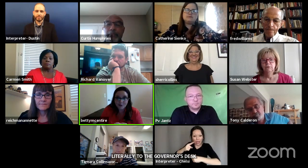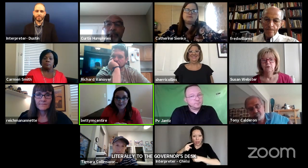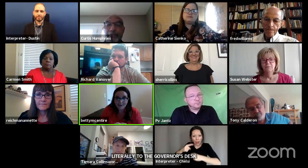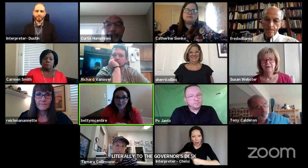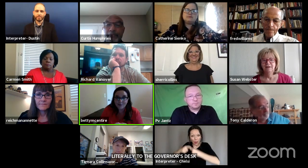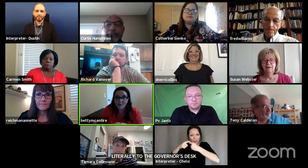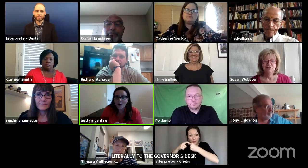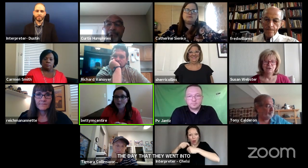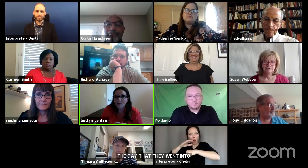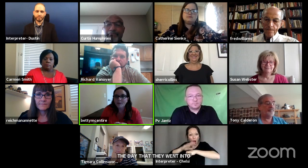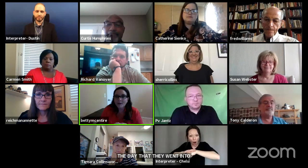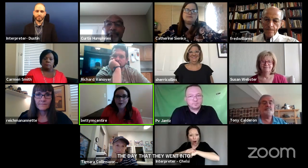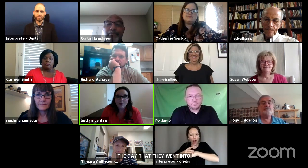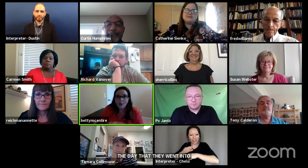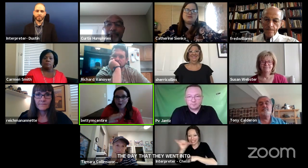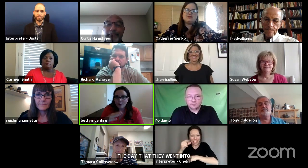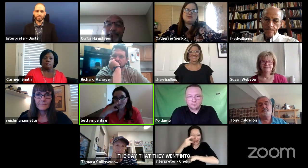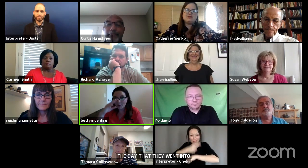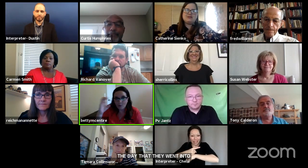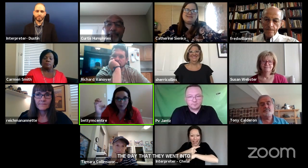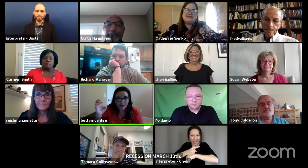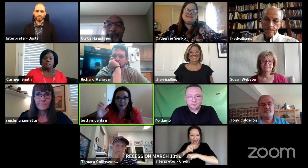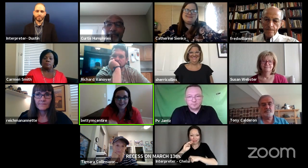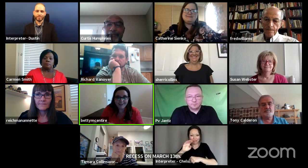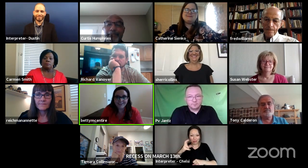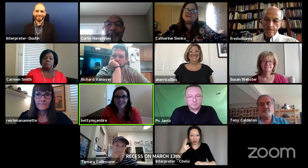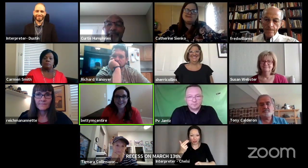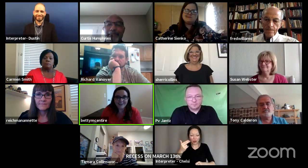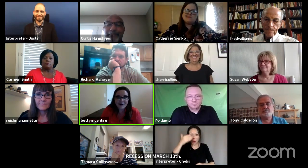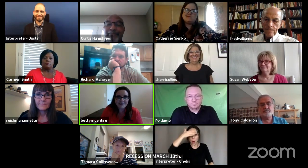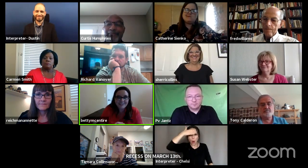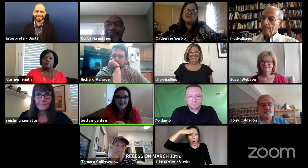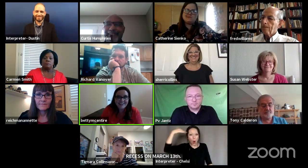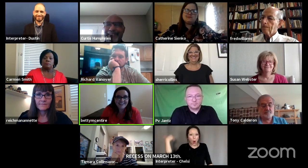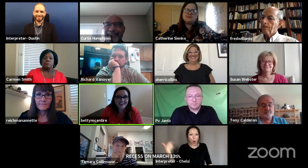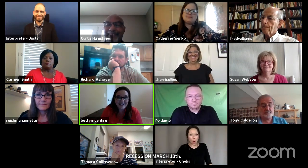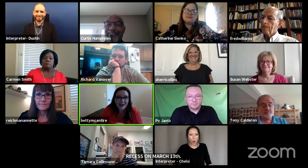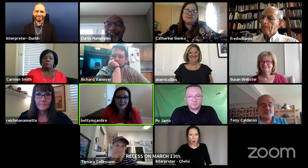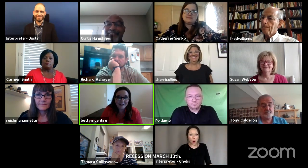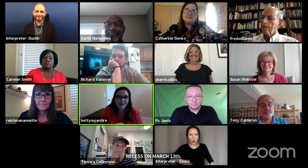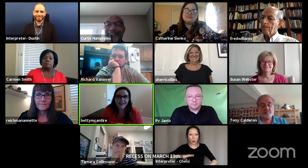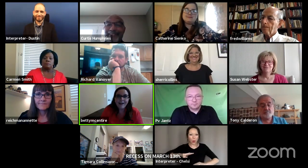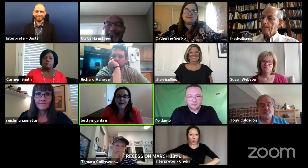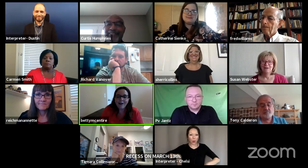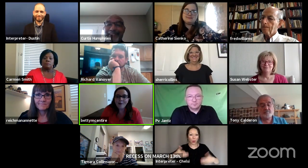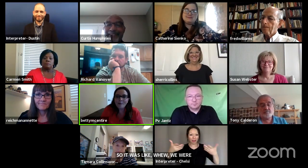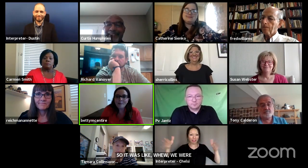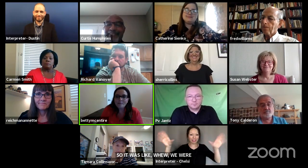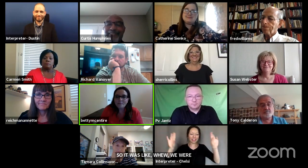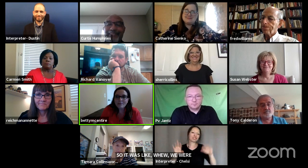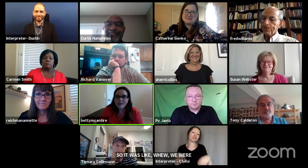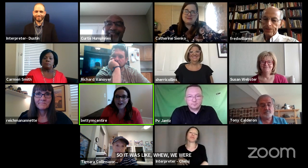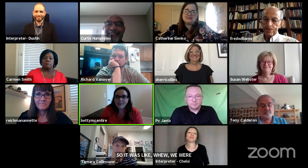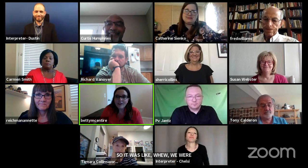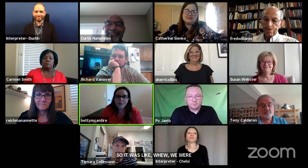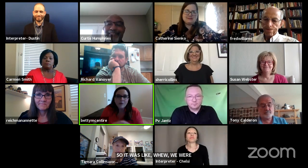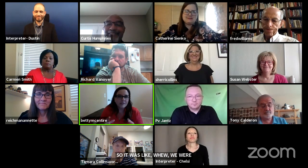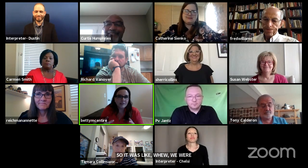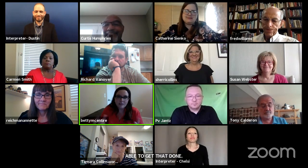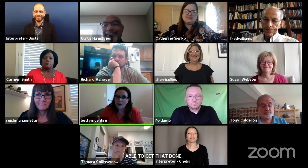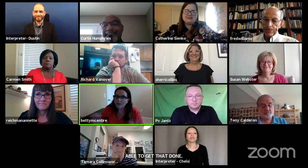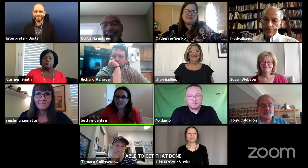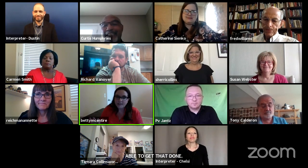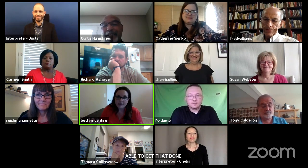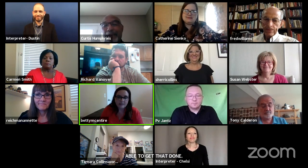March 13th. So it was like, whew, we were able to get that done. And that